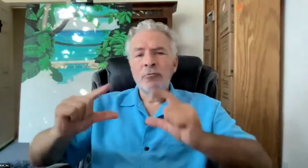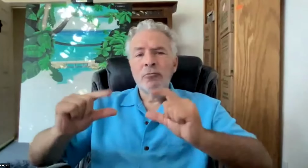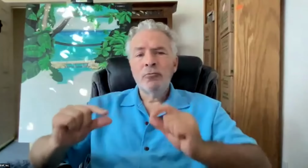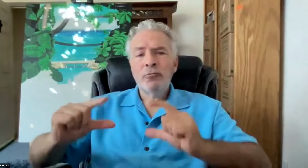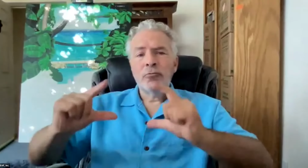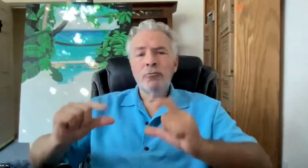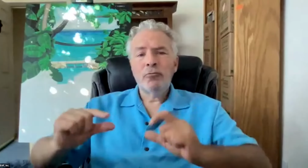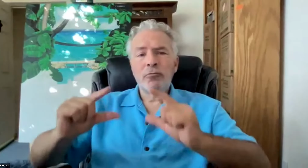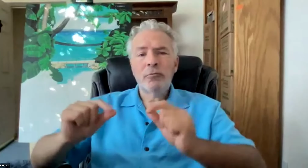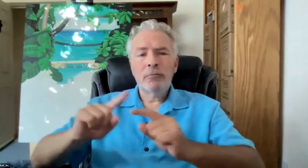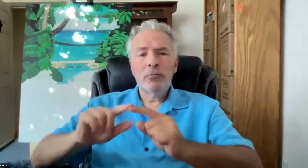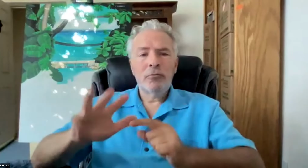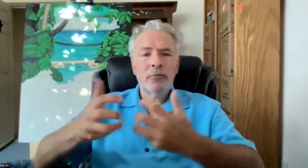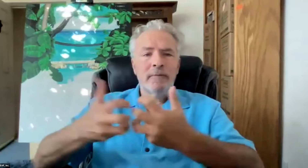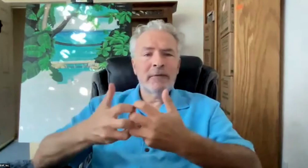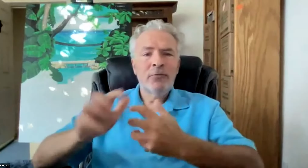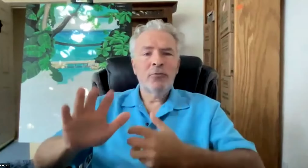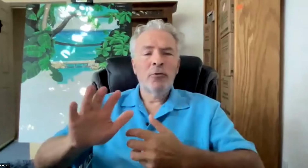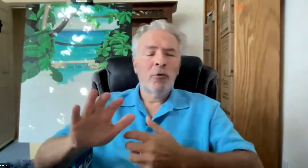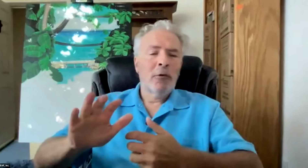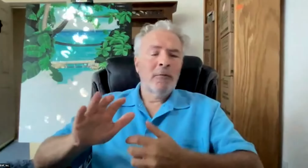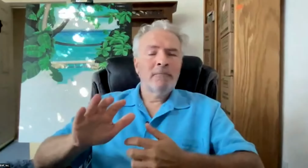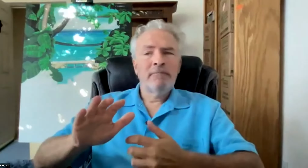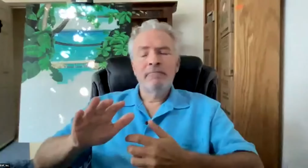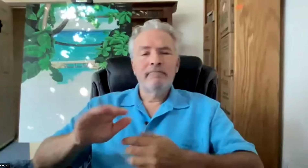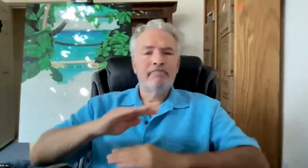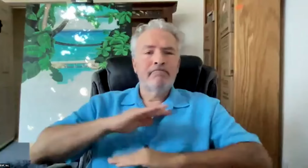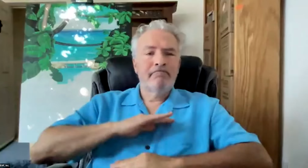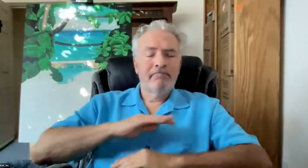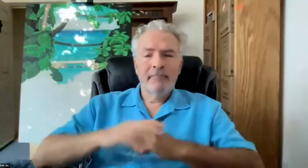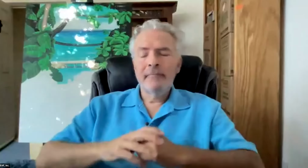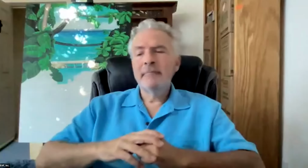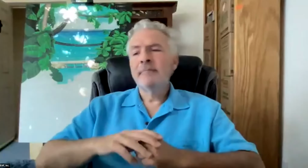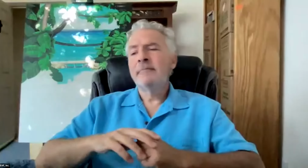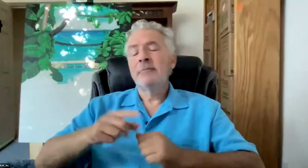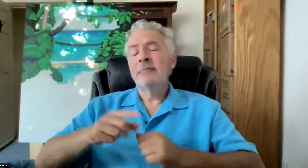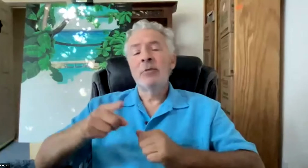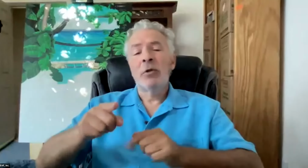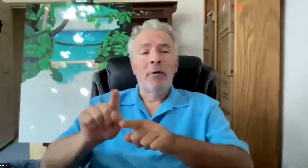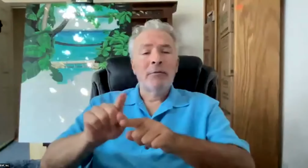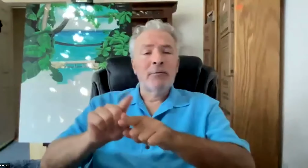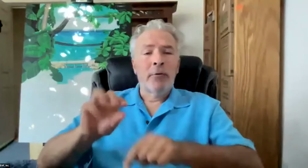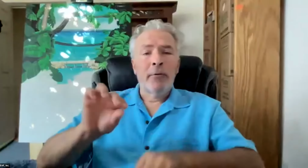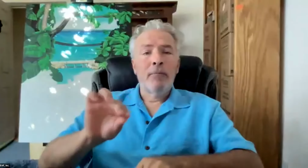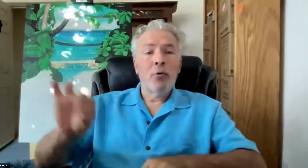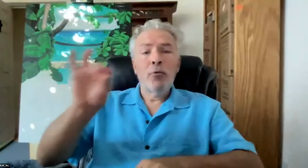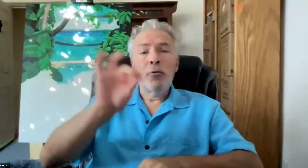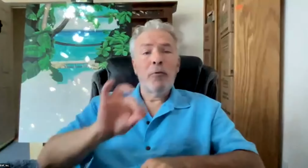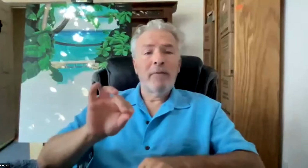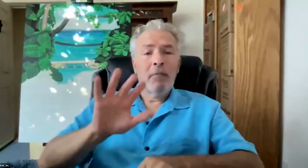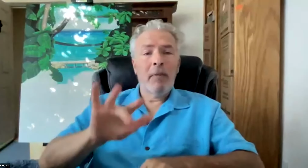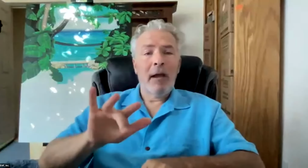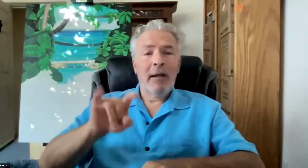And you can set to whatever motion that you need, whether it needs to be large or small, coloring,